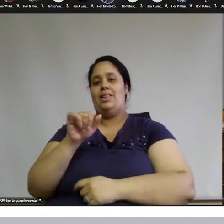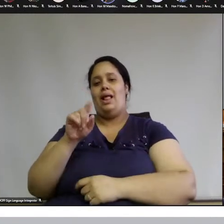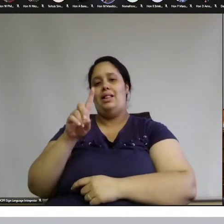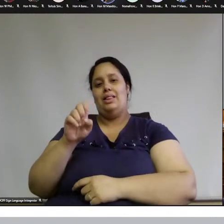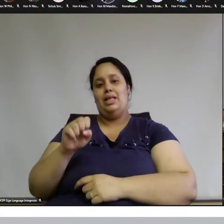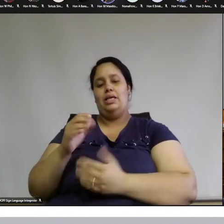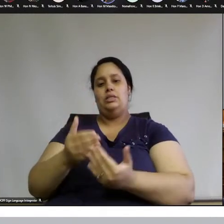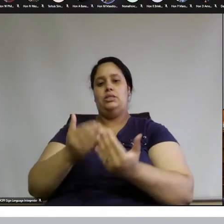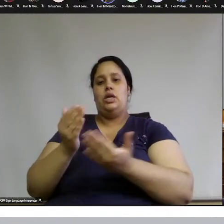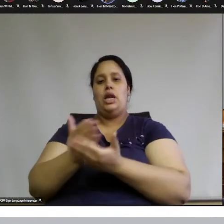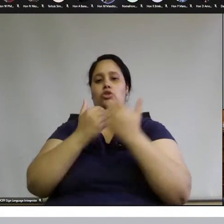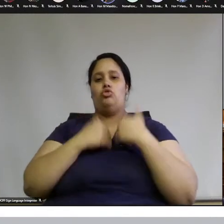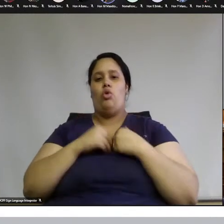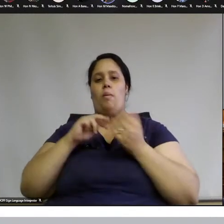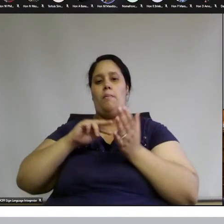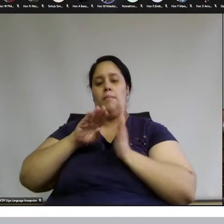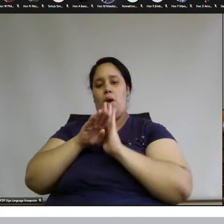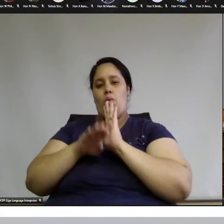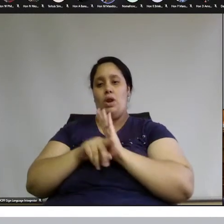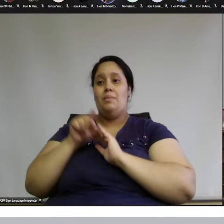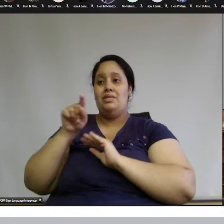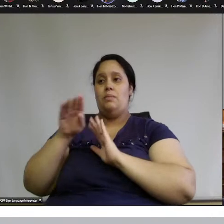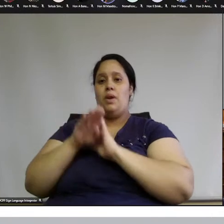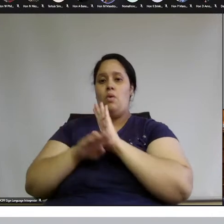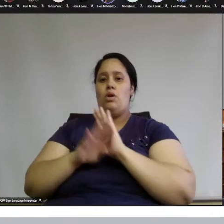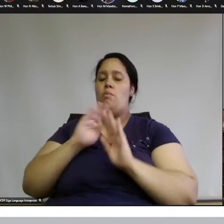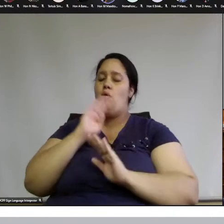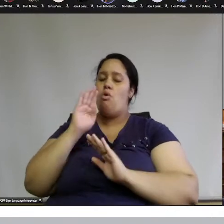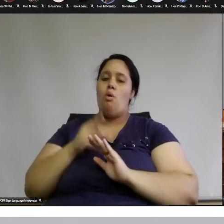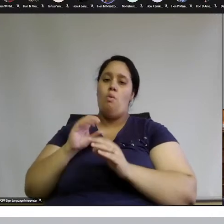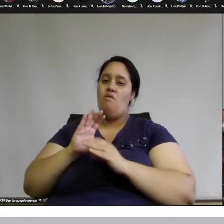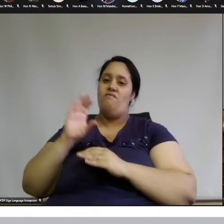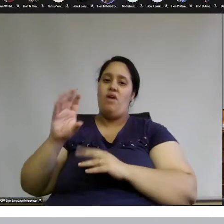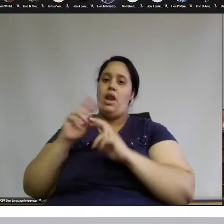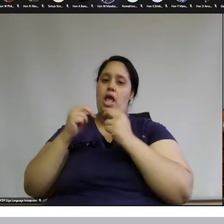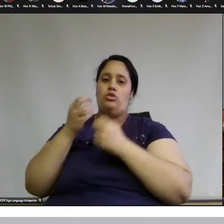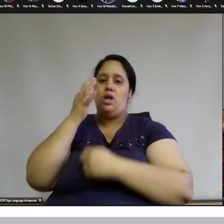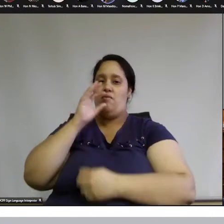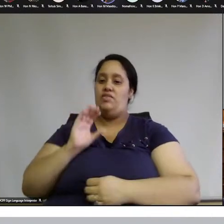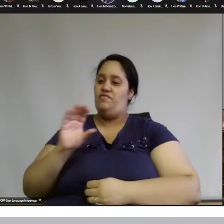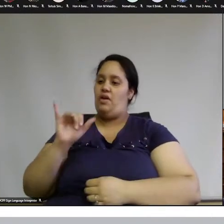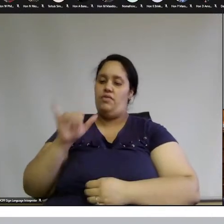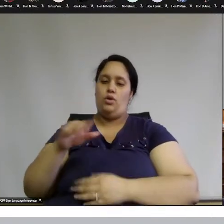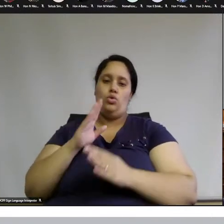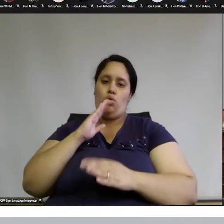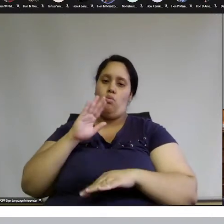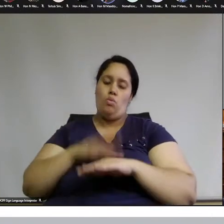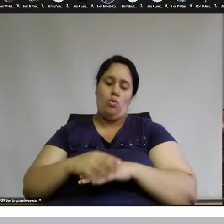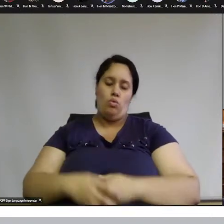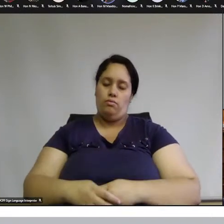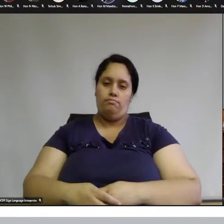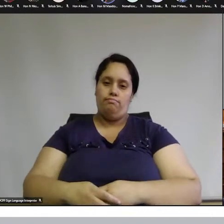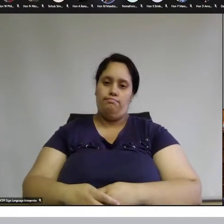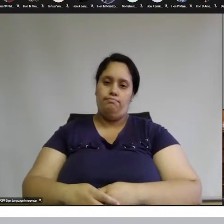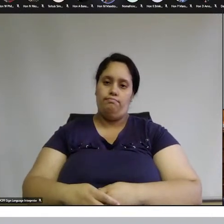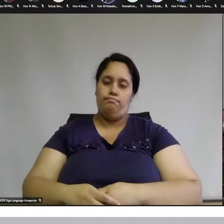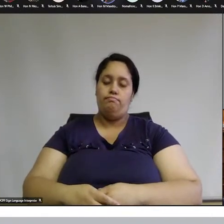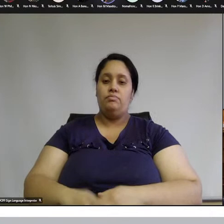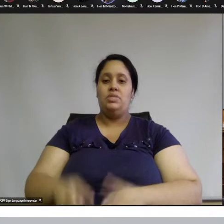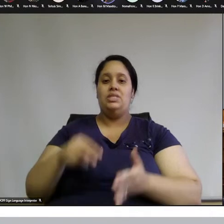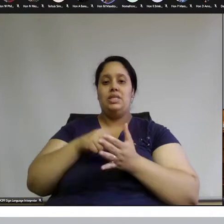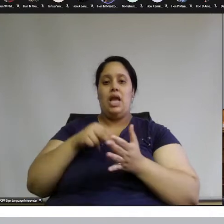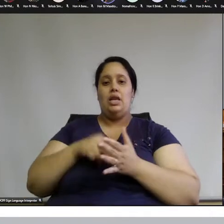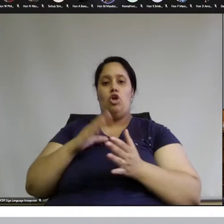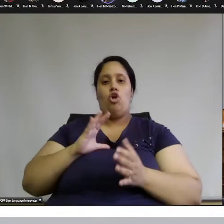restoration program, a program which is no longer being funded by the national government. And the Standing